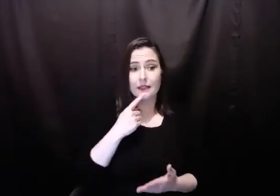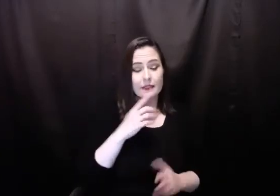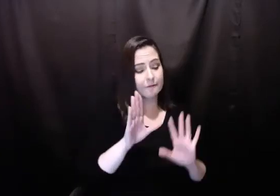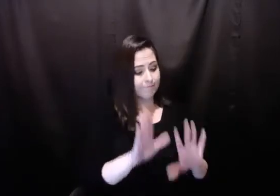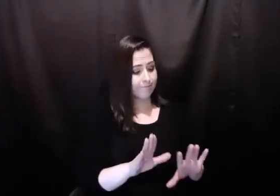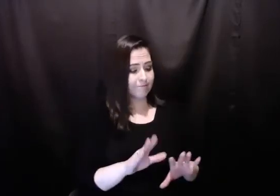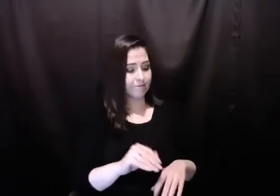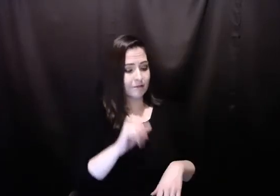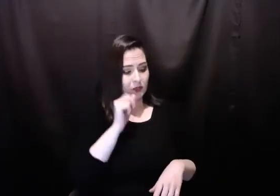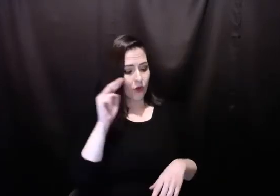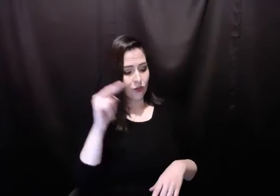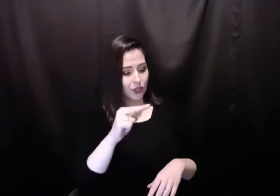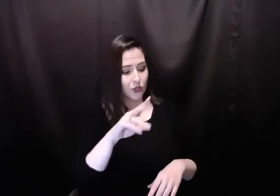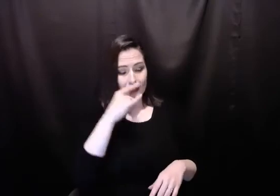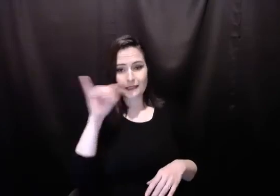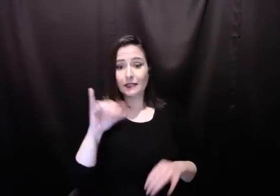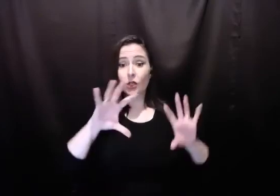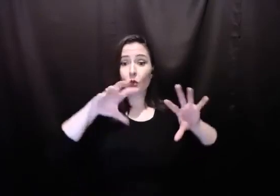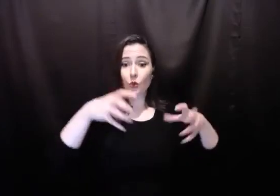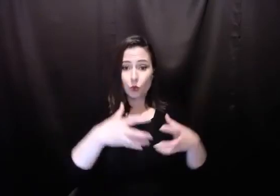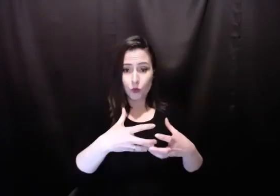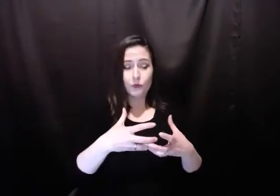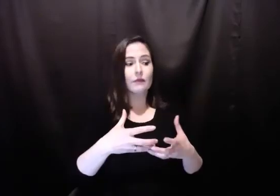better plan. Now I know it. Okay.